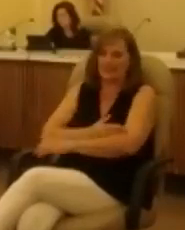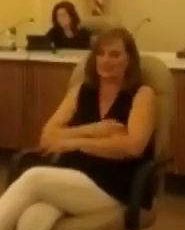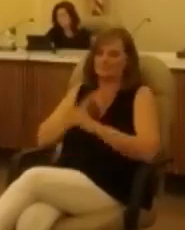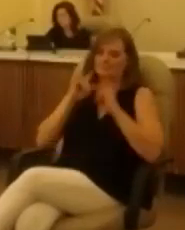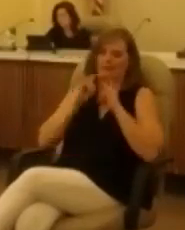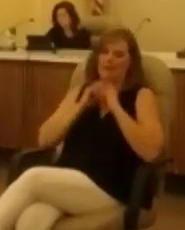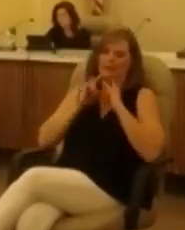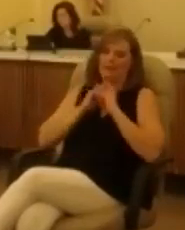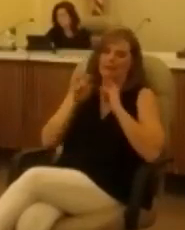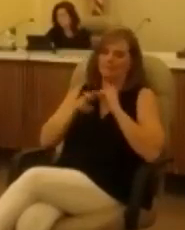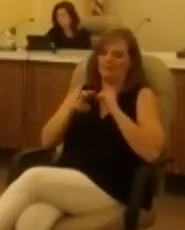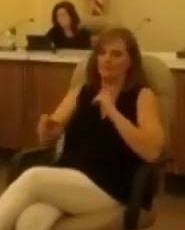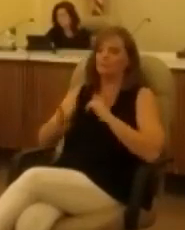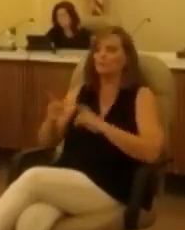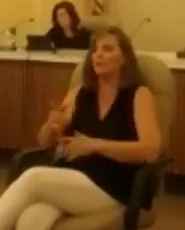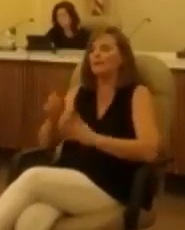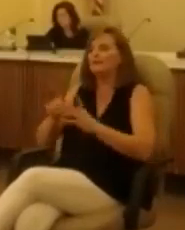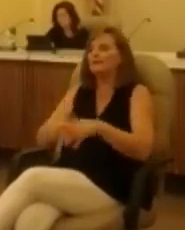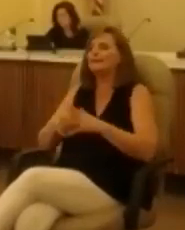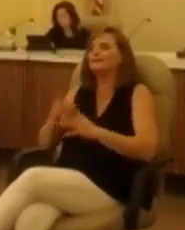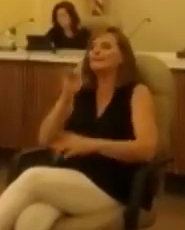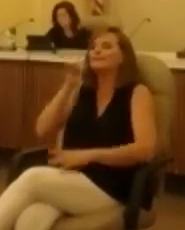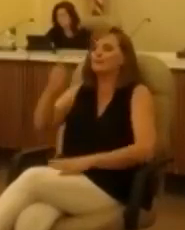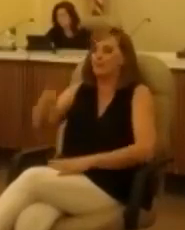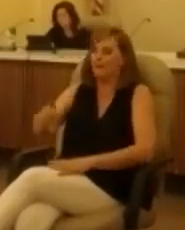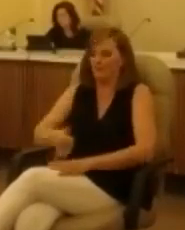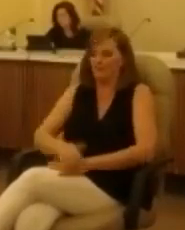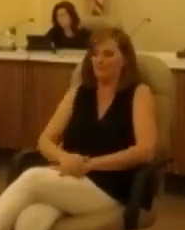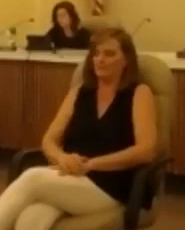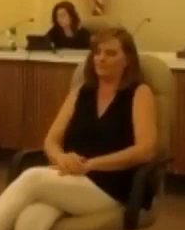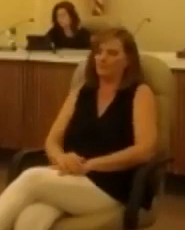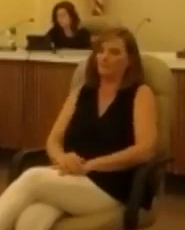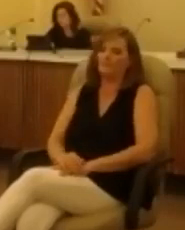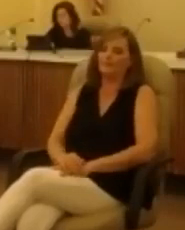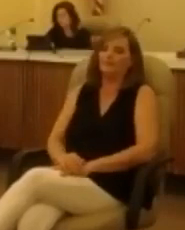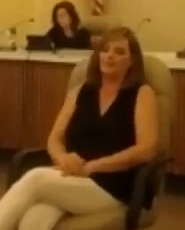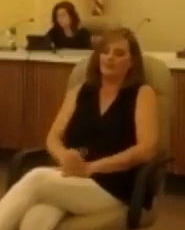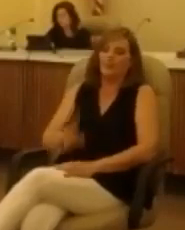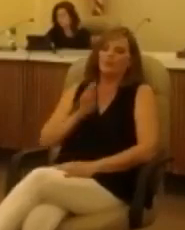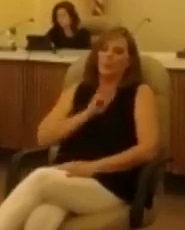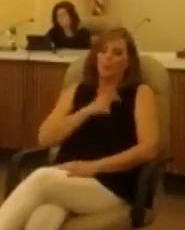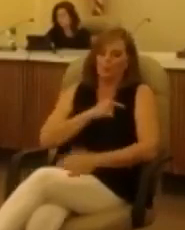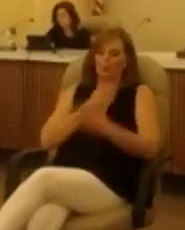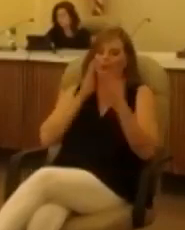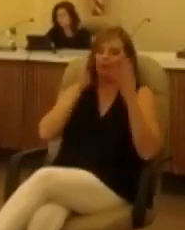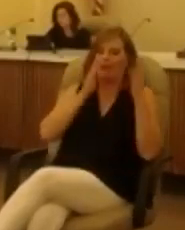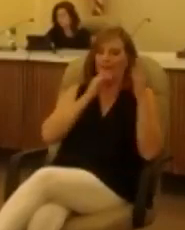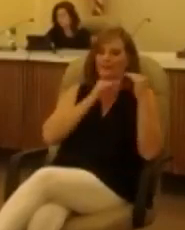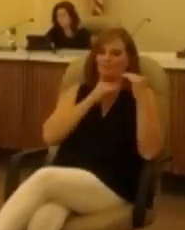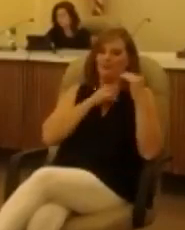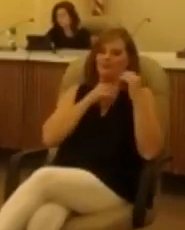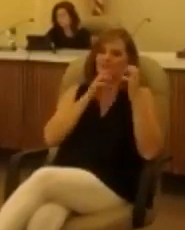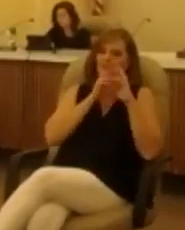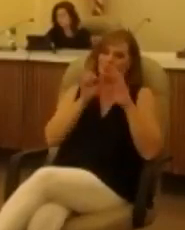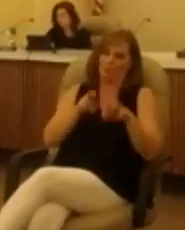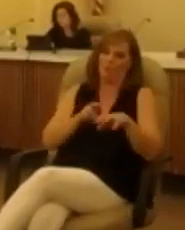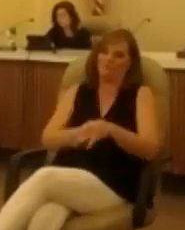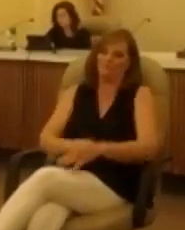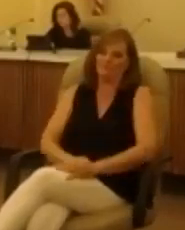be starting tomorrow. Oh, good. So at next meeting, we'll expect a report.